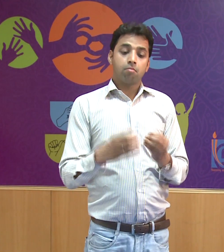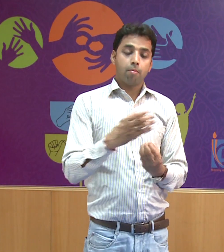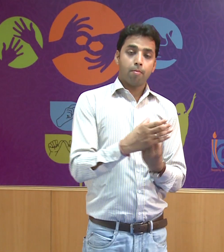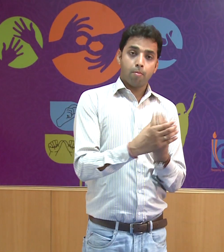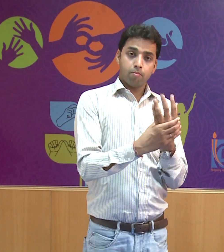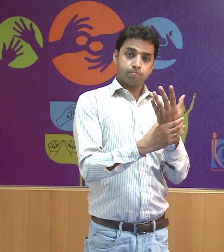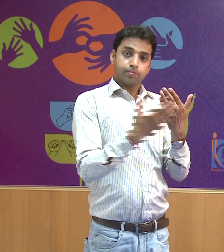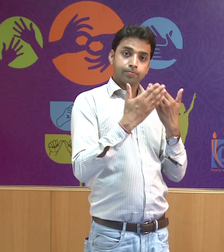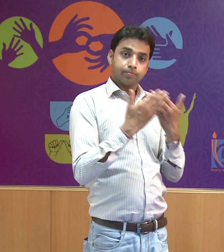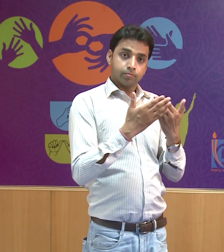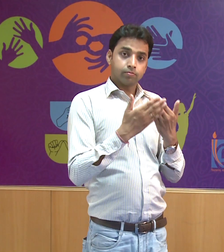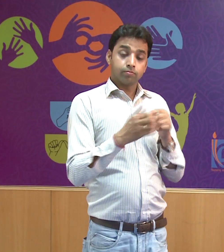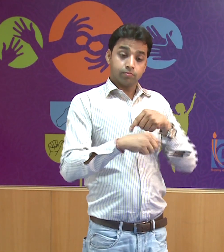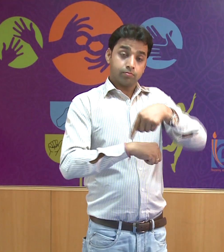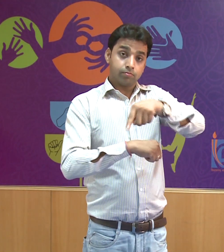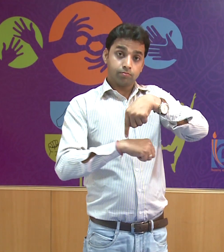education during the rule of Mughal